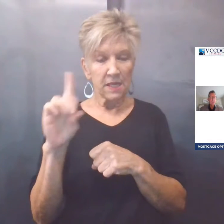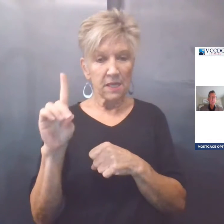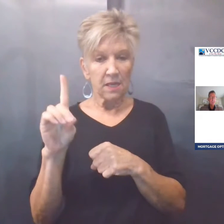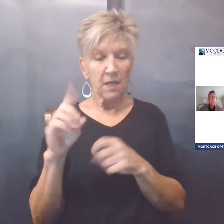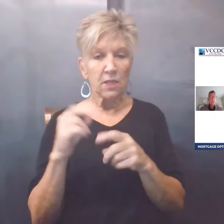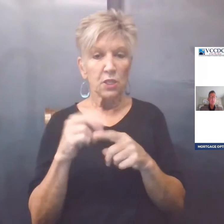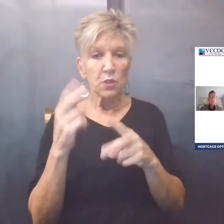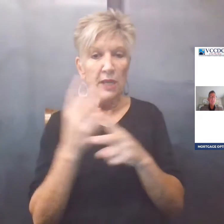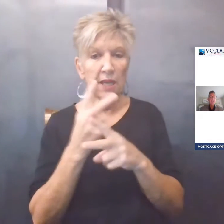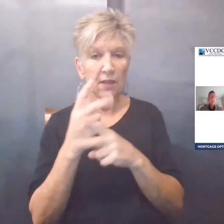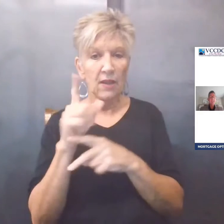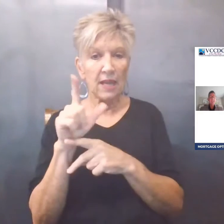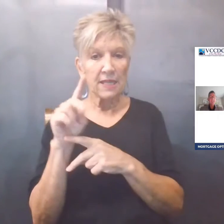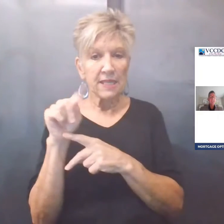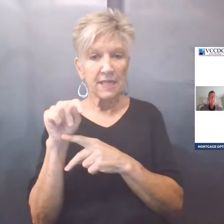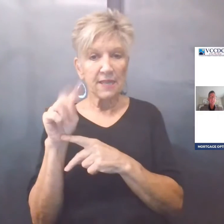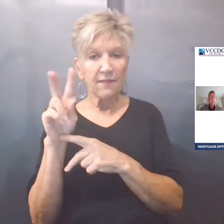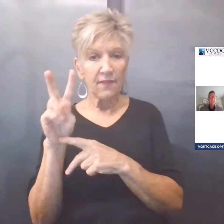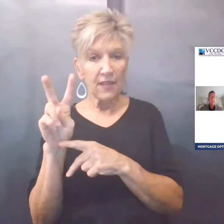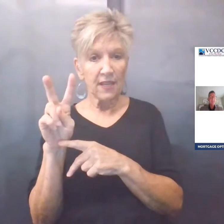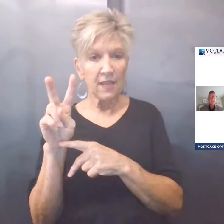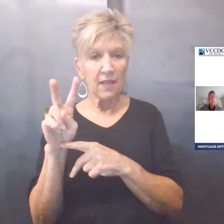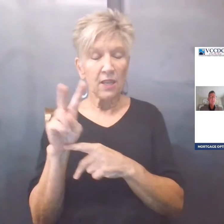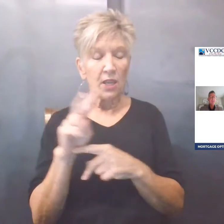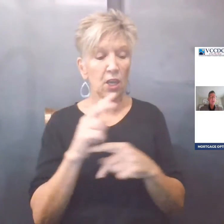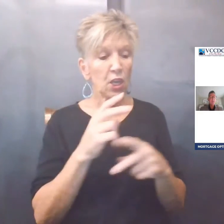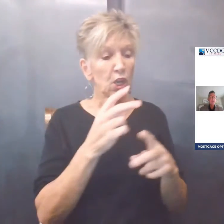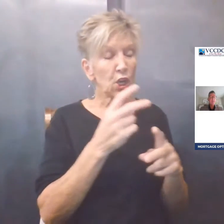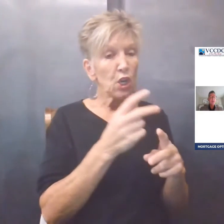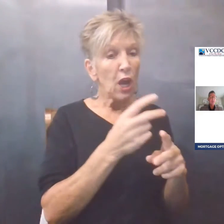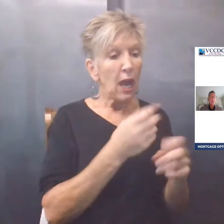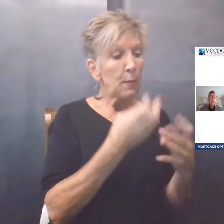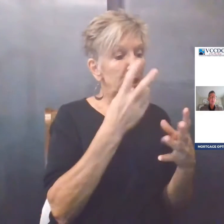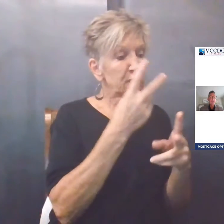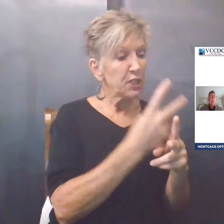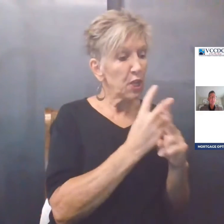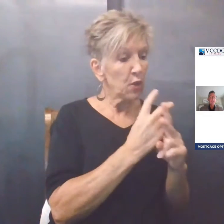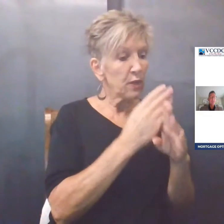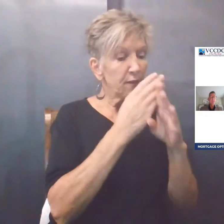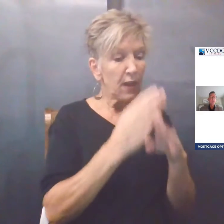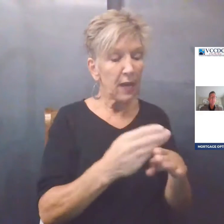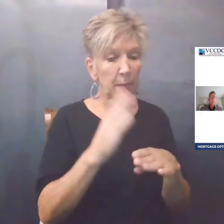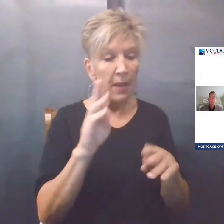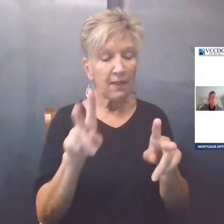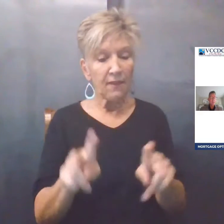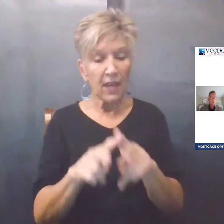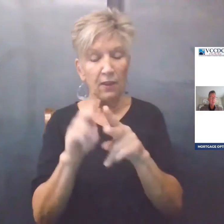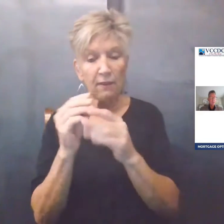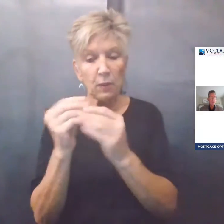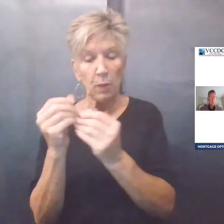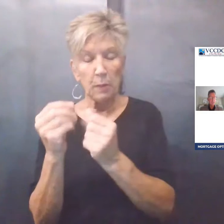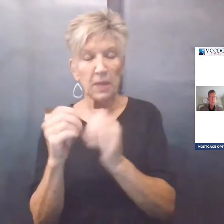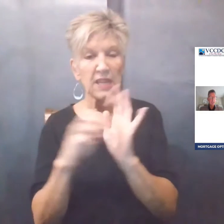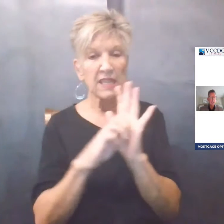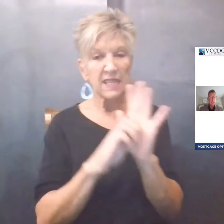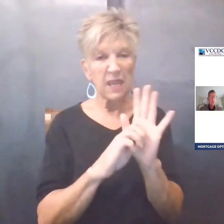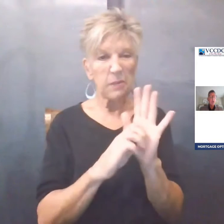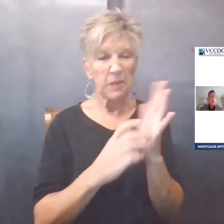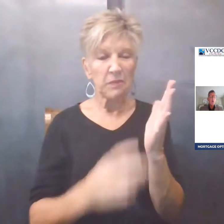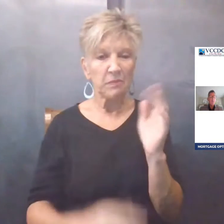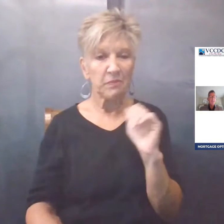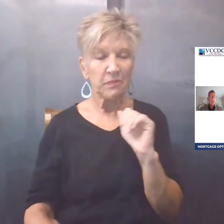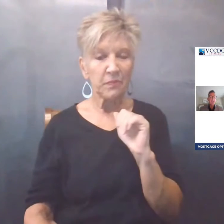the LTV, you'll take the existing lien and divide it by the value of the property. So let's look at an example on what that really looks